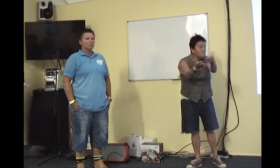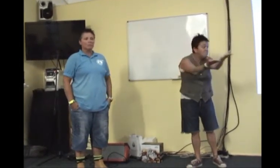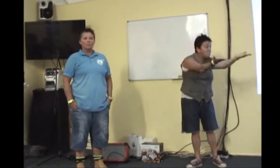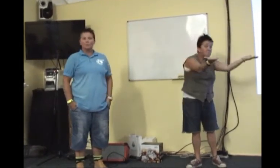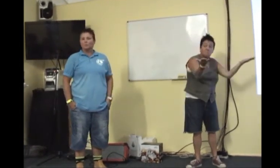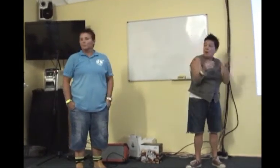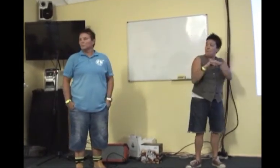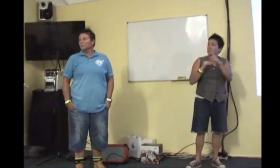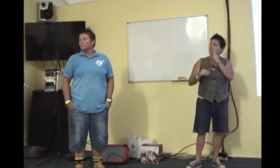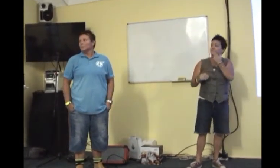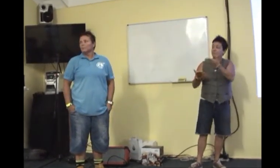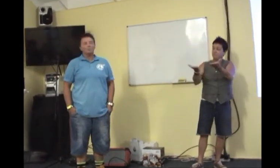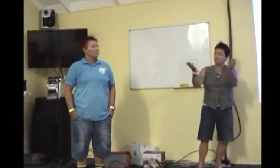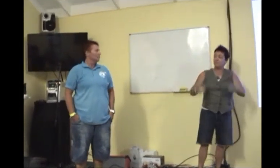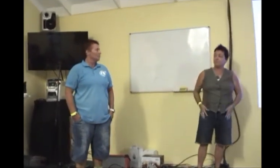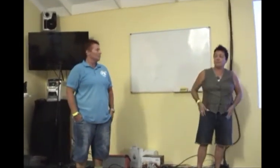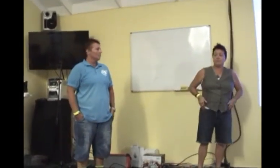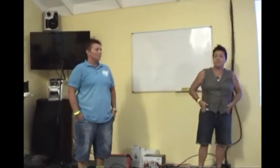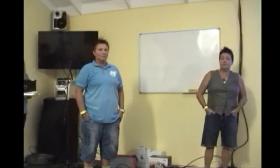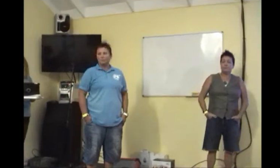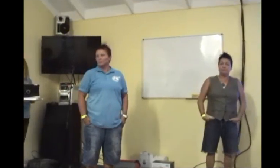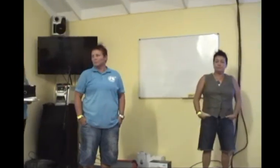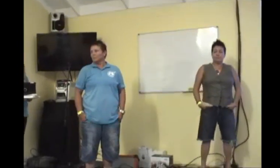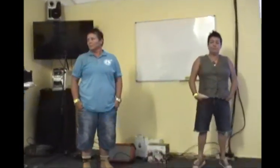some questions? Are there any questions that people would like to ask?